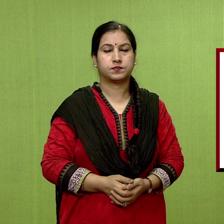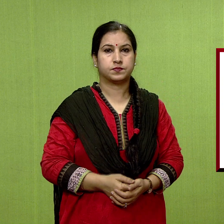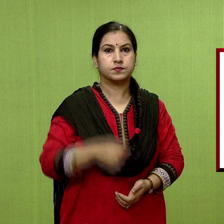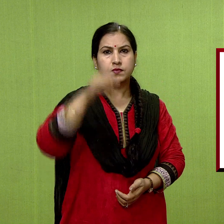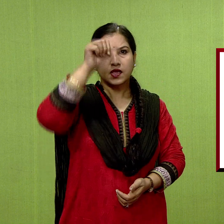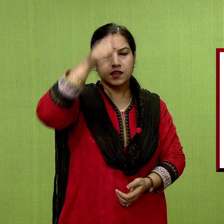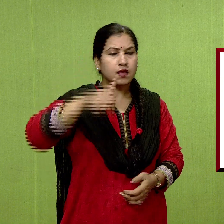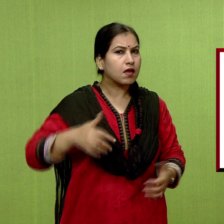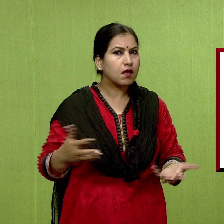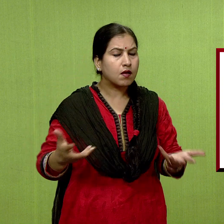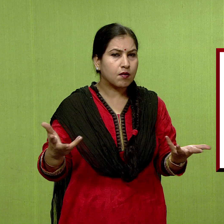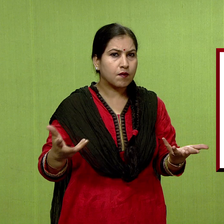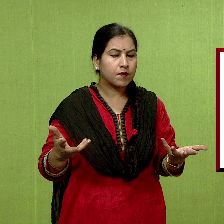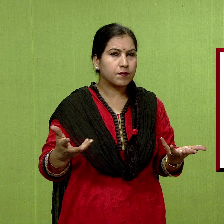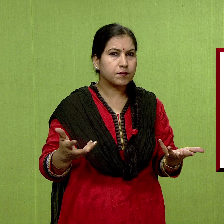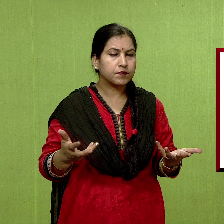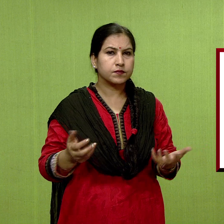India accounts for